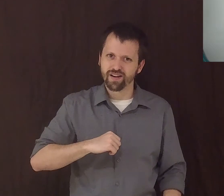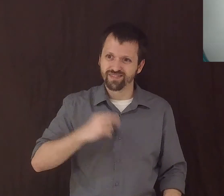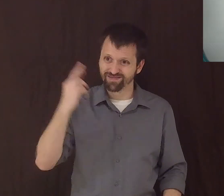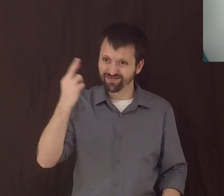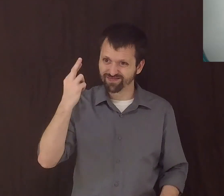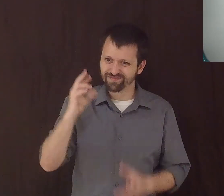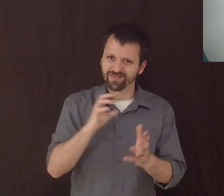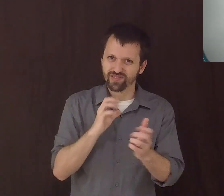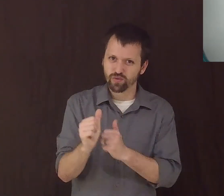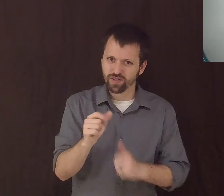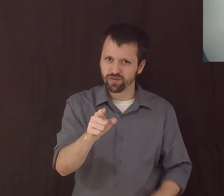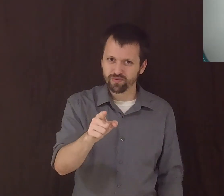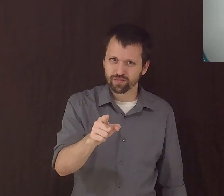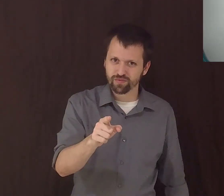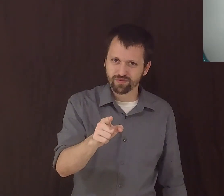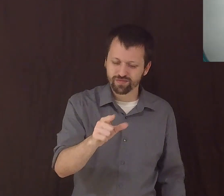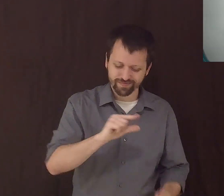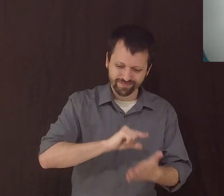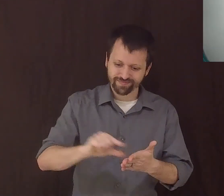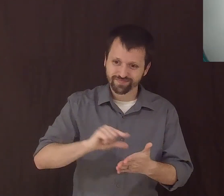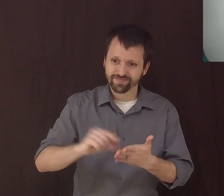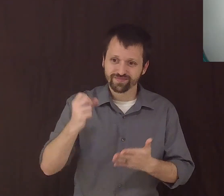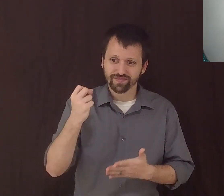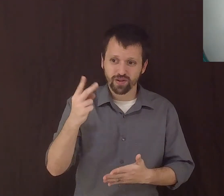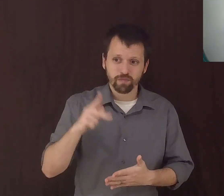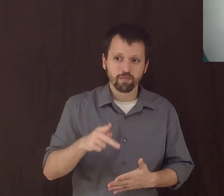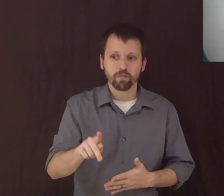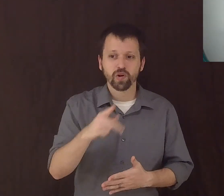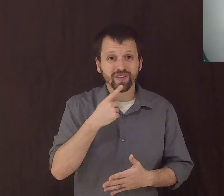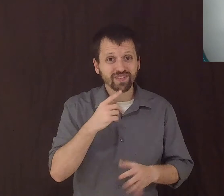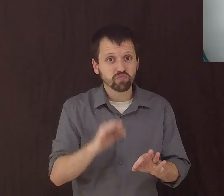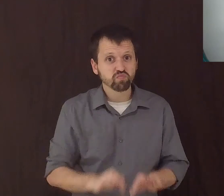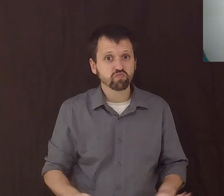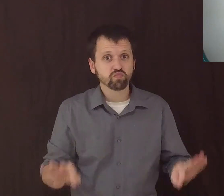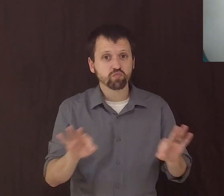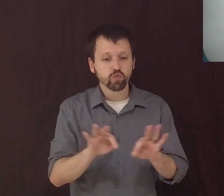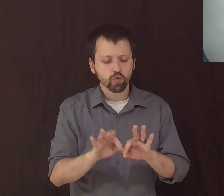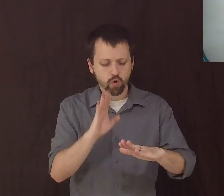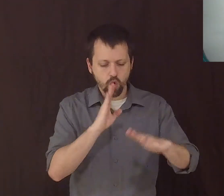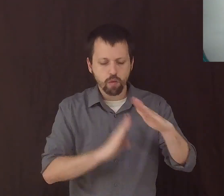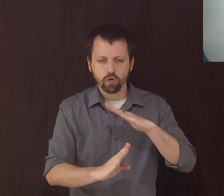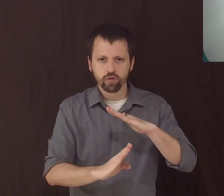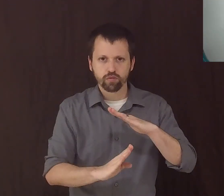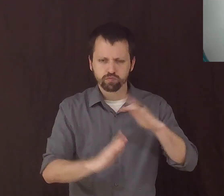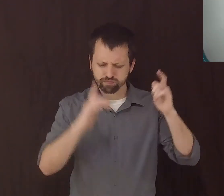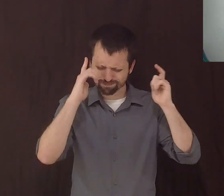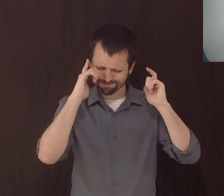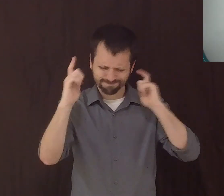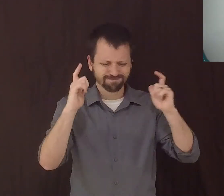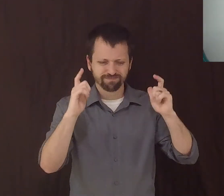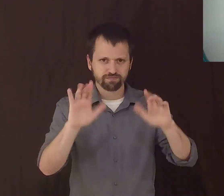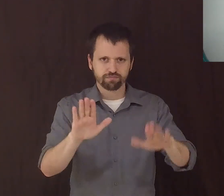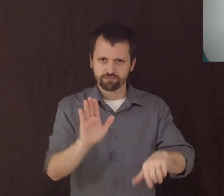here in verse 12, the importance of maintaining a spirit of humility. We cannot get an arrogant spirit. We